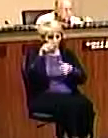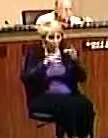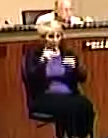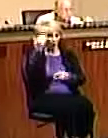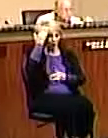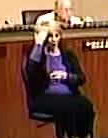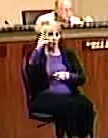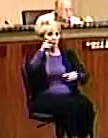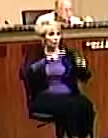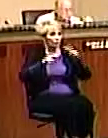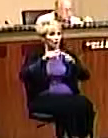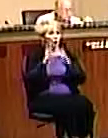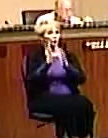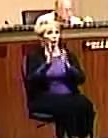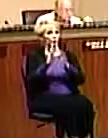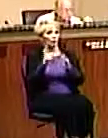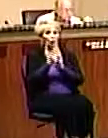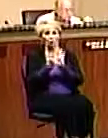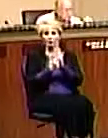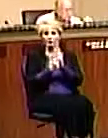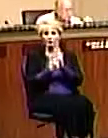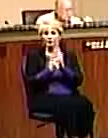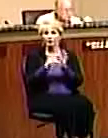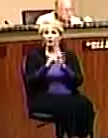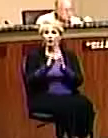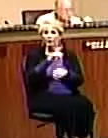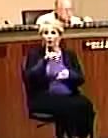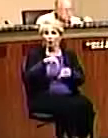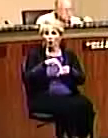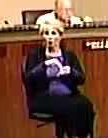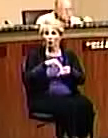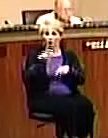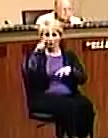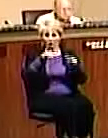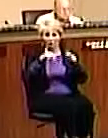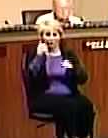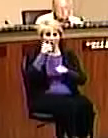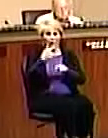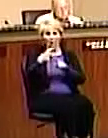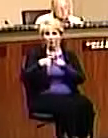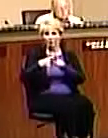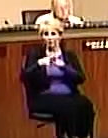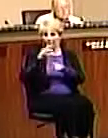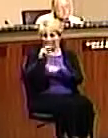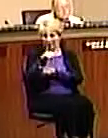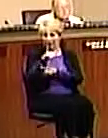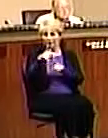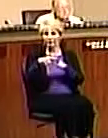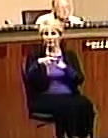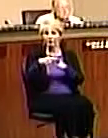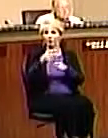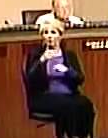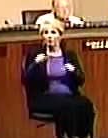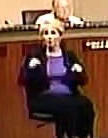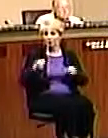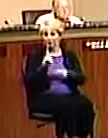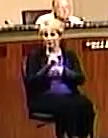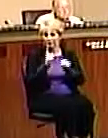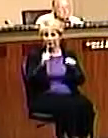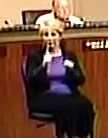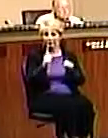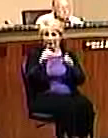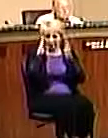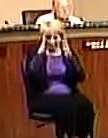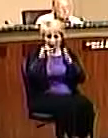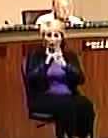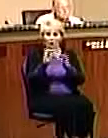knowledge and observance of traffic laws. And whereas the national observance each May of Motorcycle Safety Awareness Month brings attention